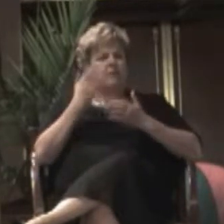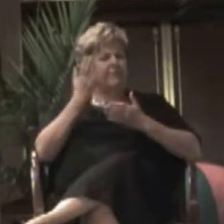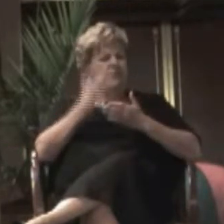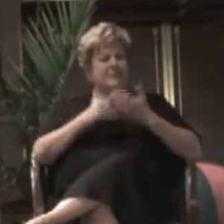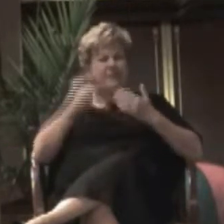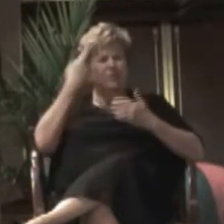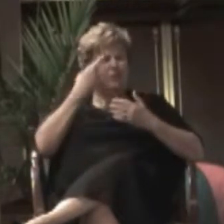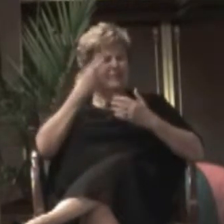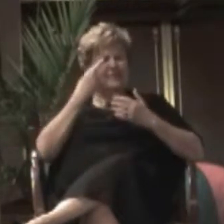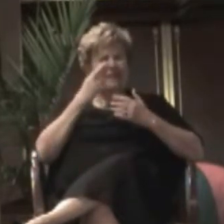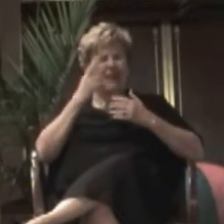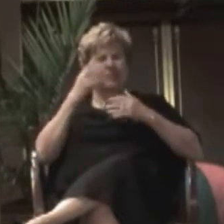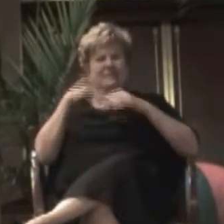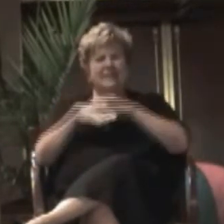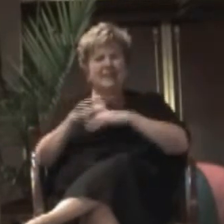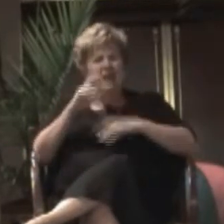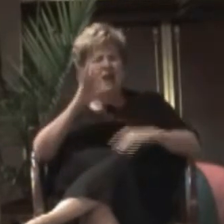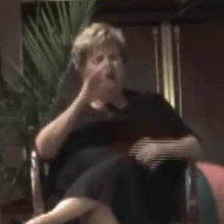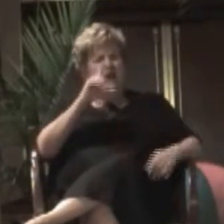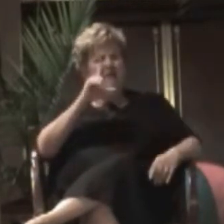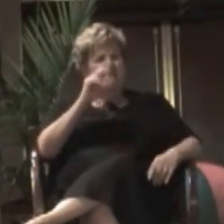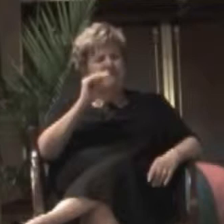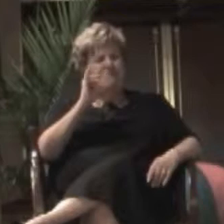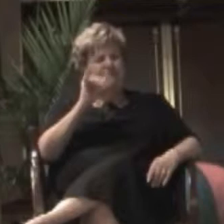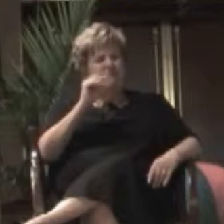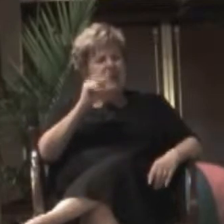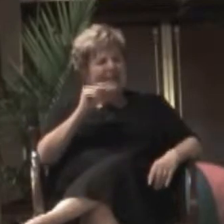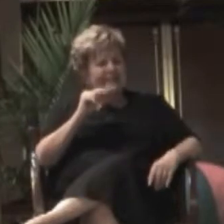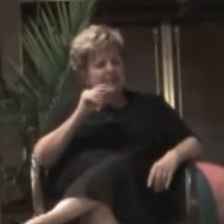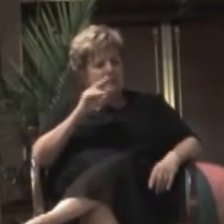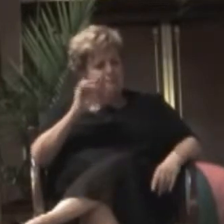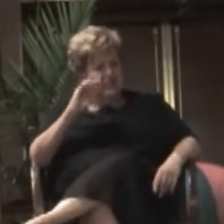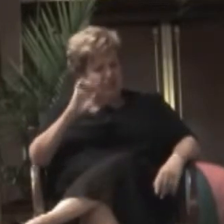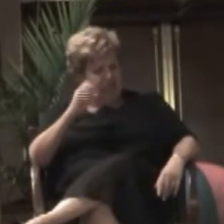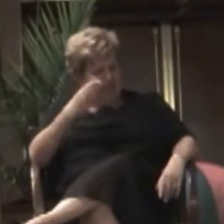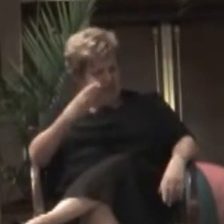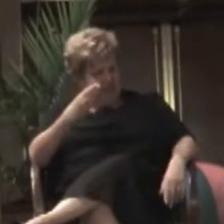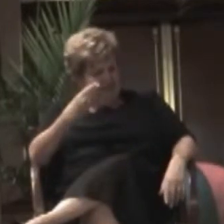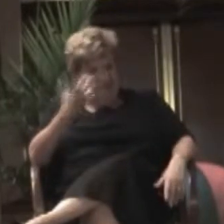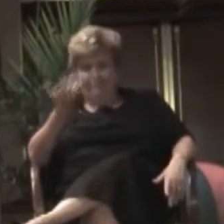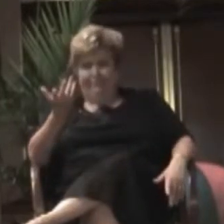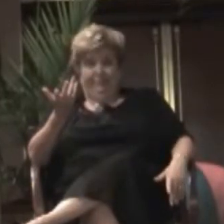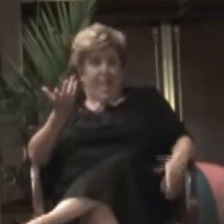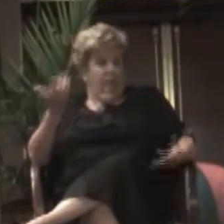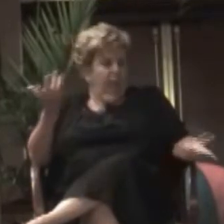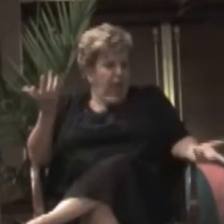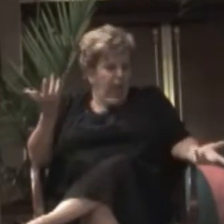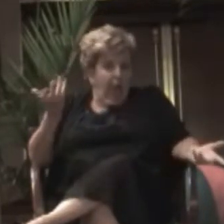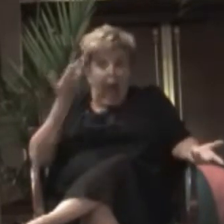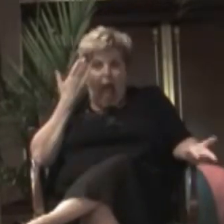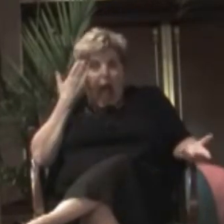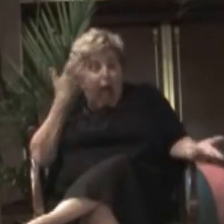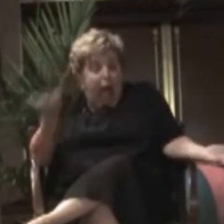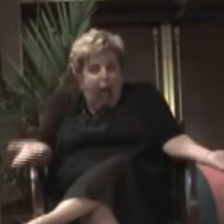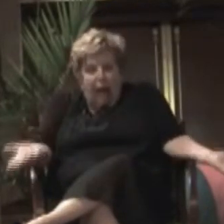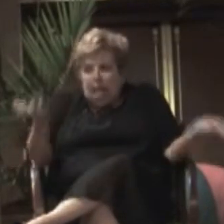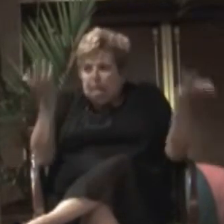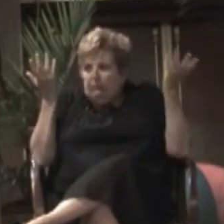sakes. Now, that is about as bad as it gets. I know there was at least one guy in this crowd that was brave enough to tell me he was